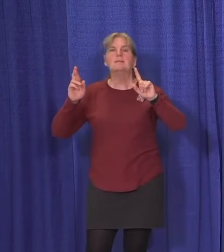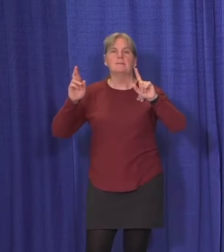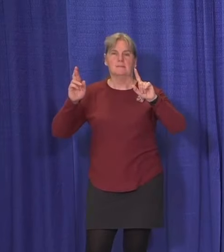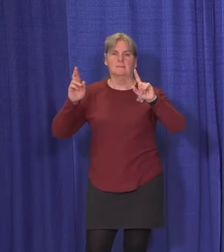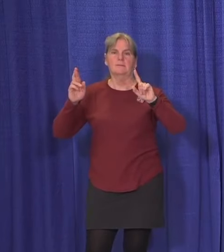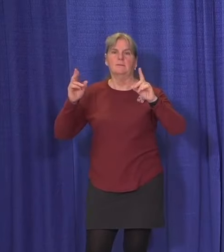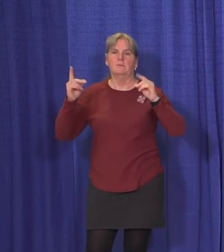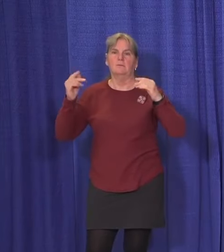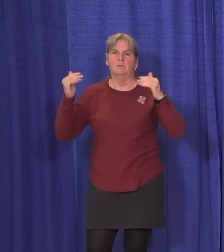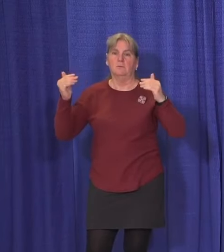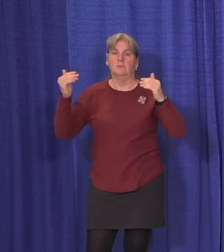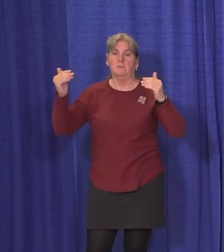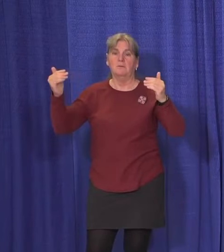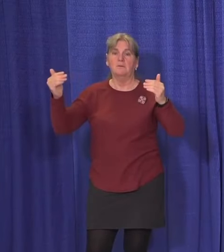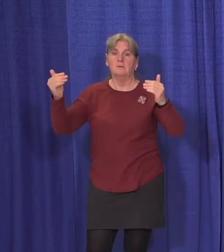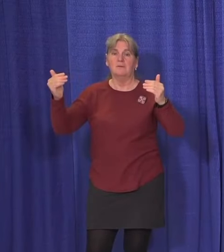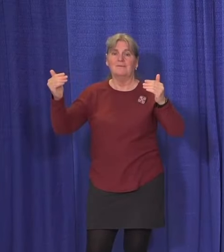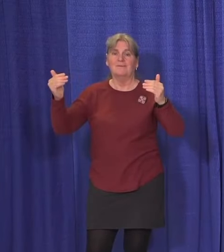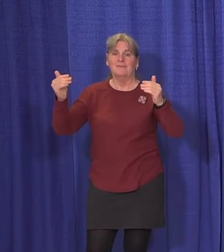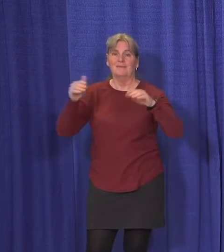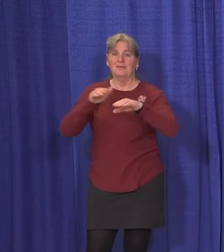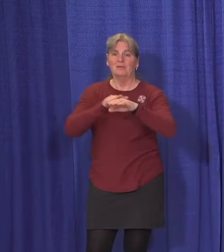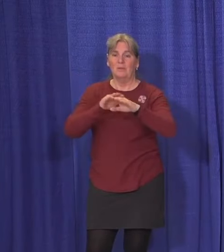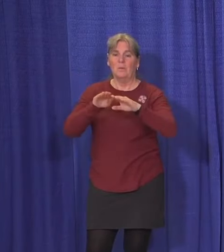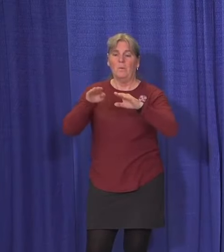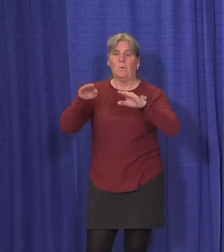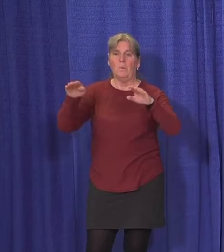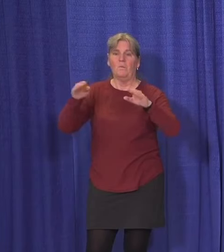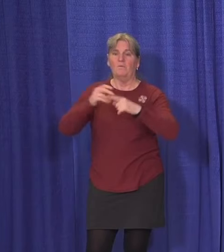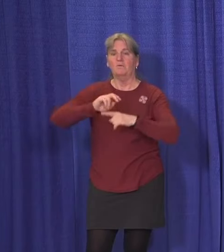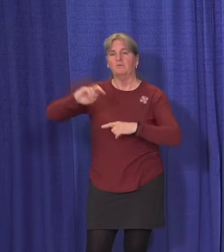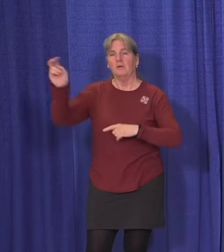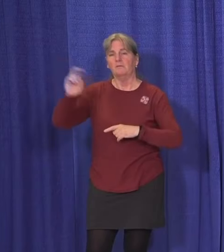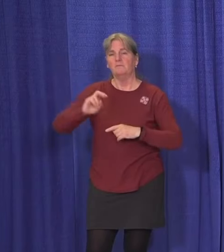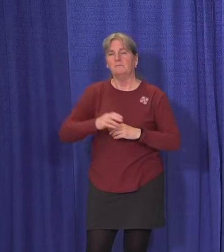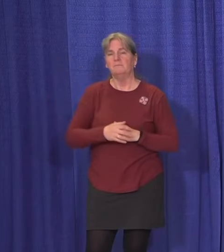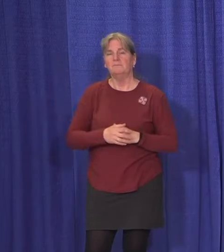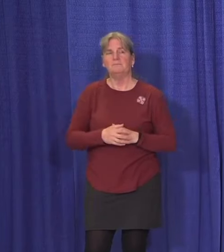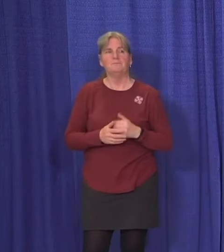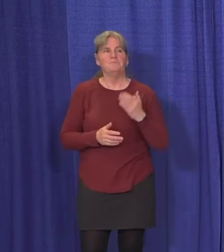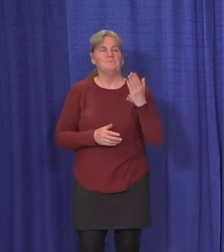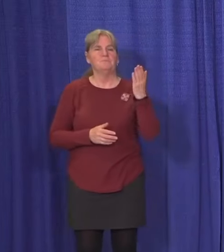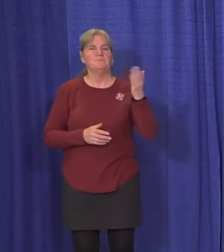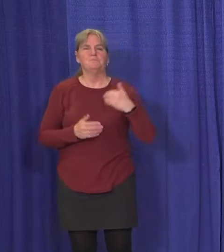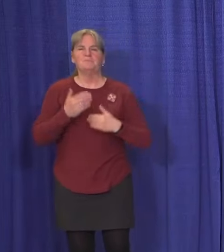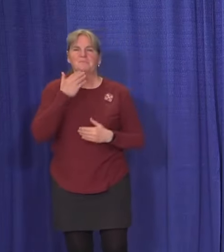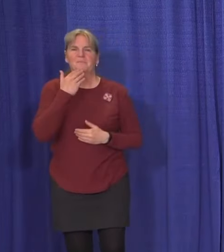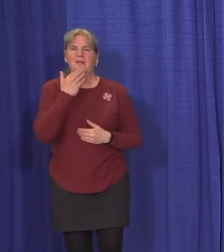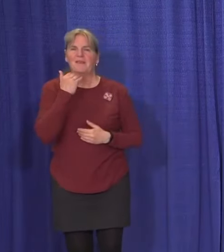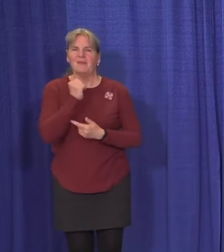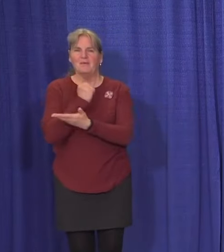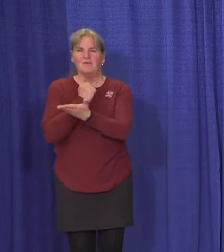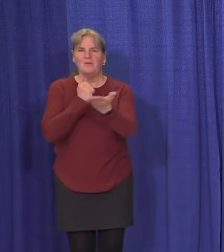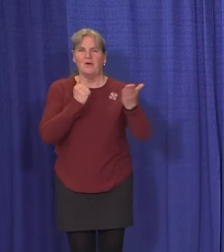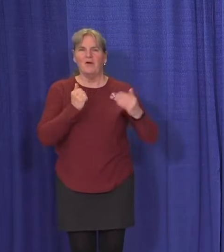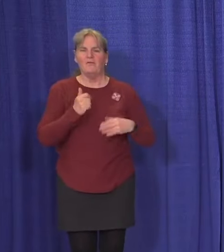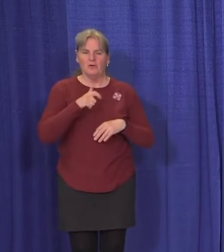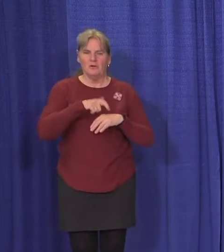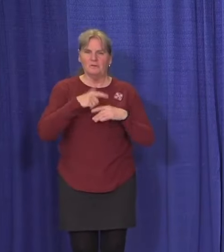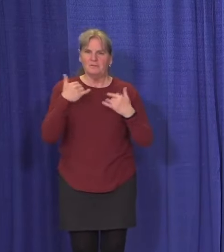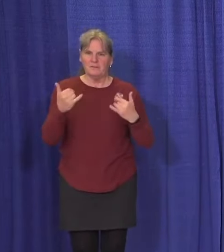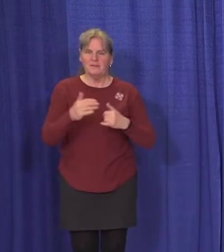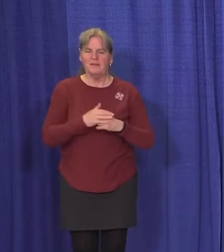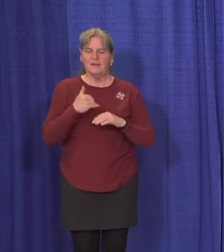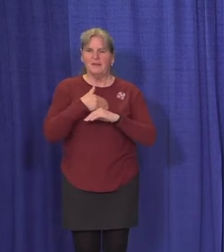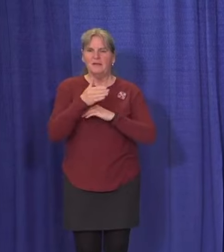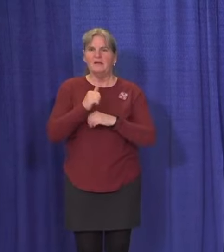to move along with that gradual reopening to travel. Thank you. I'd like to thank everyone for their time today. The